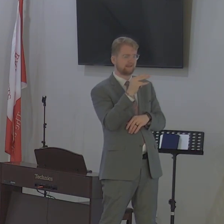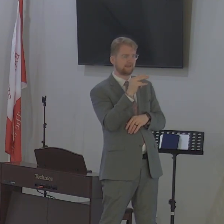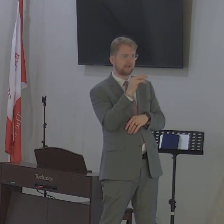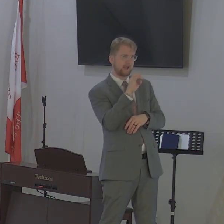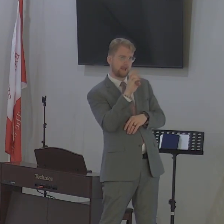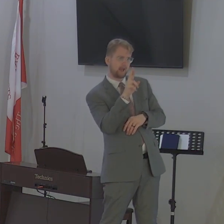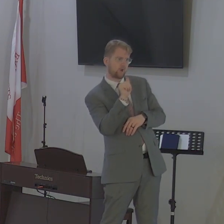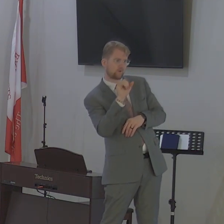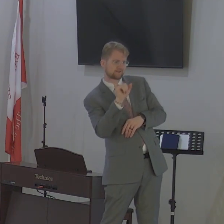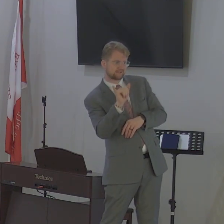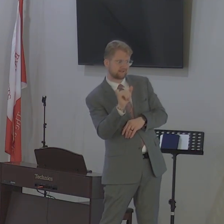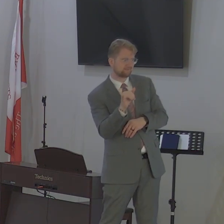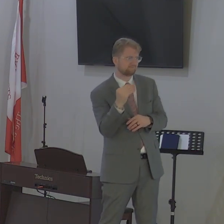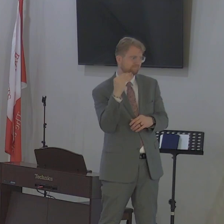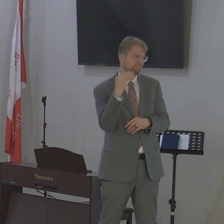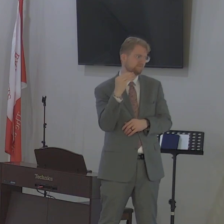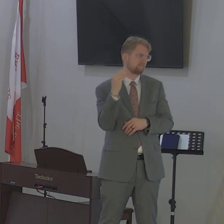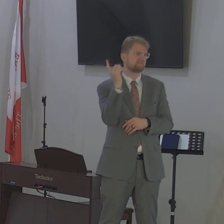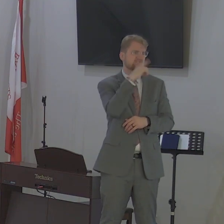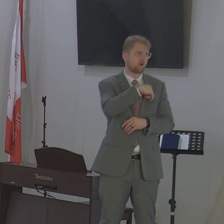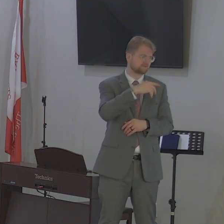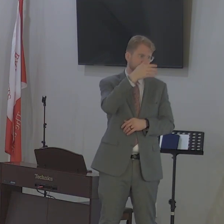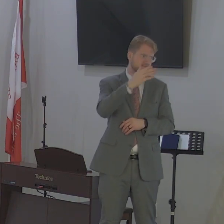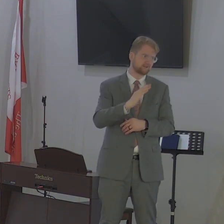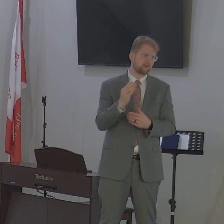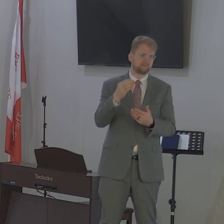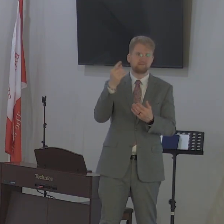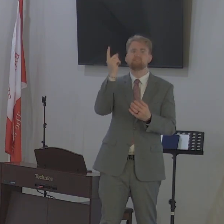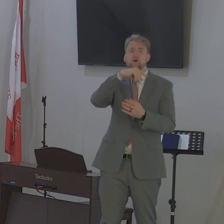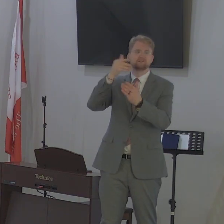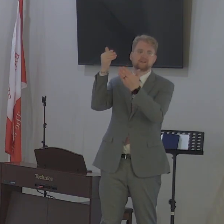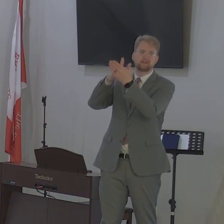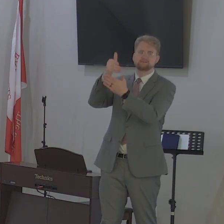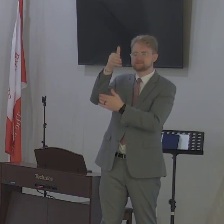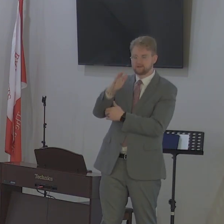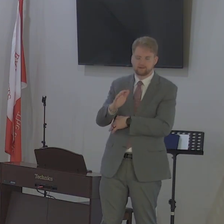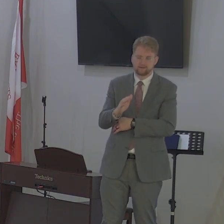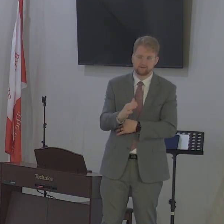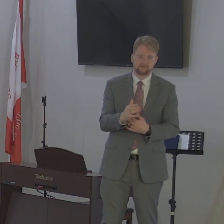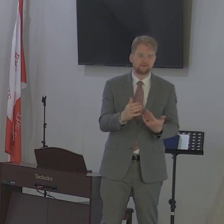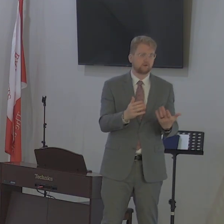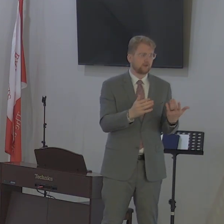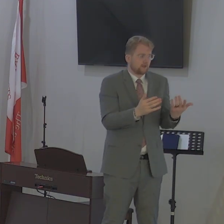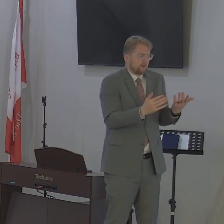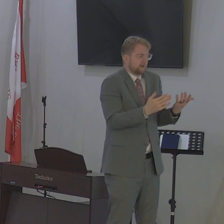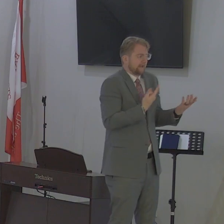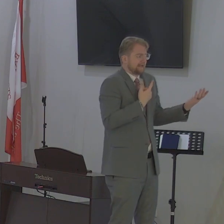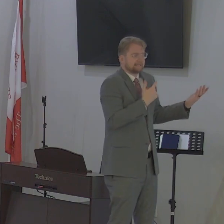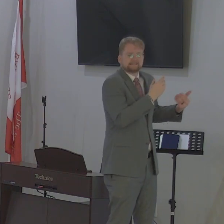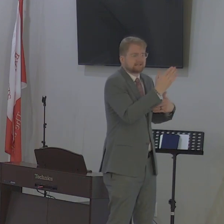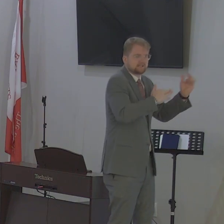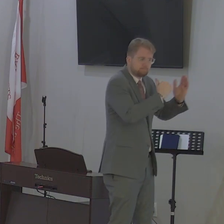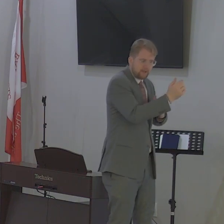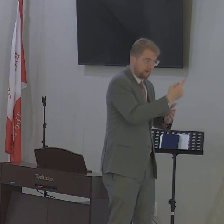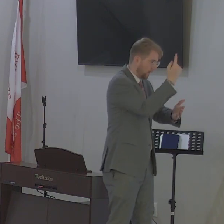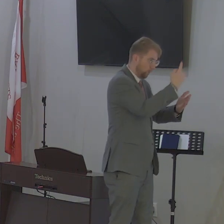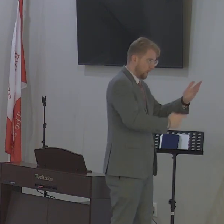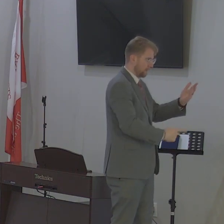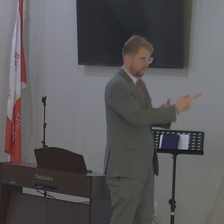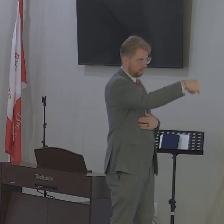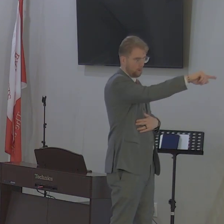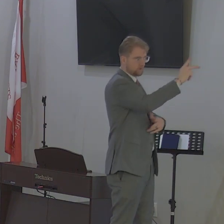Billy and Susie and Sally write? What does the Word of God say? If the Word of God was enough to prick your heart